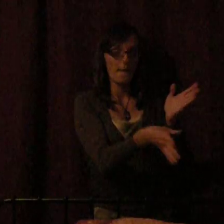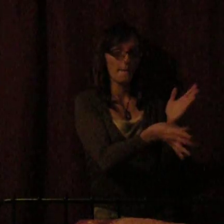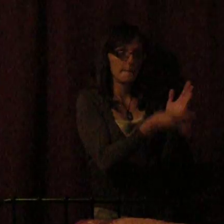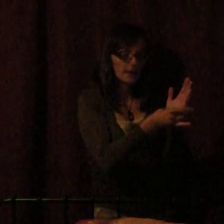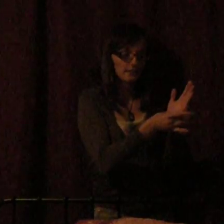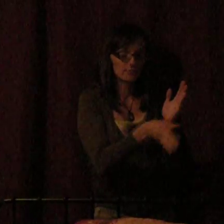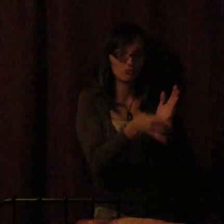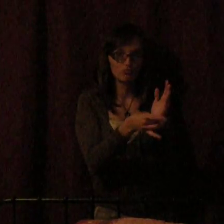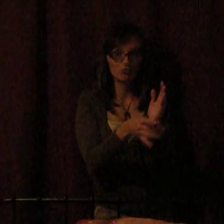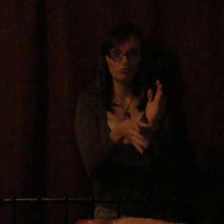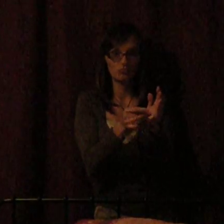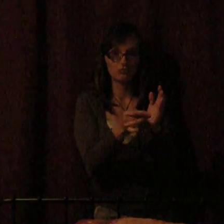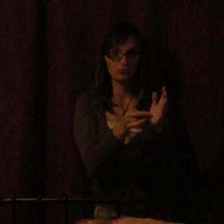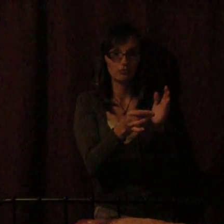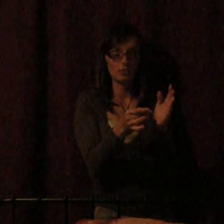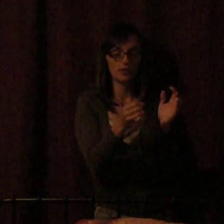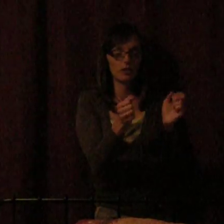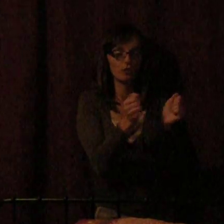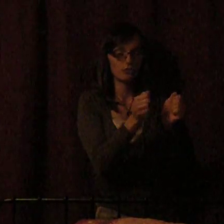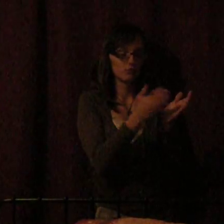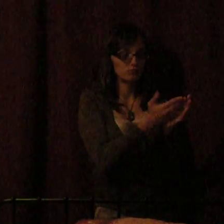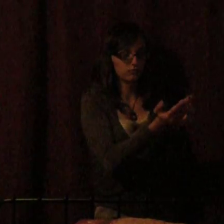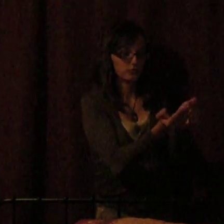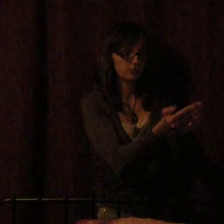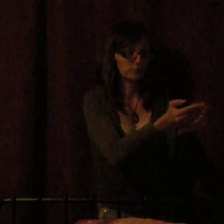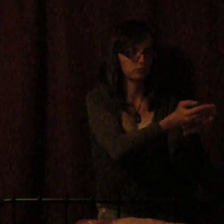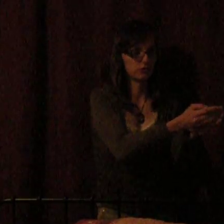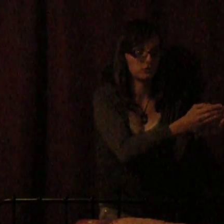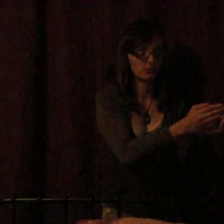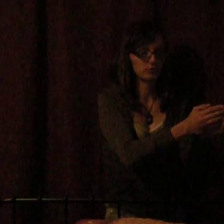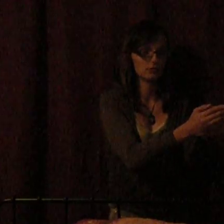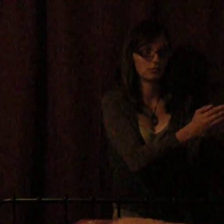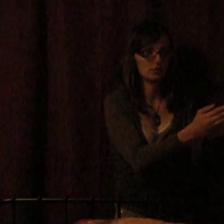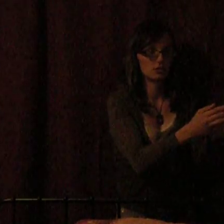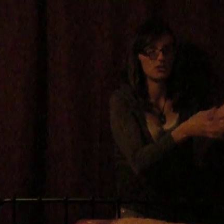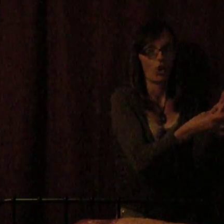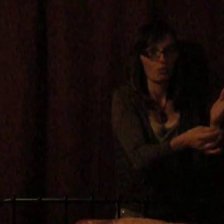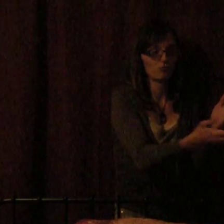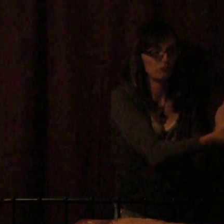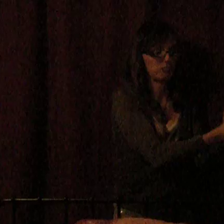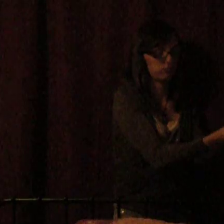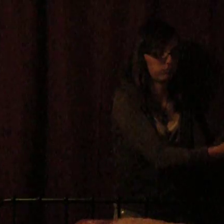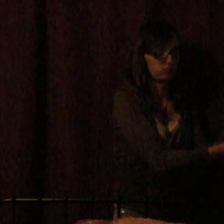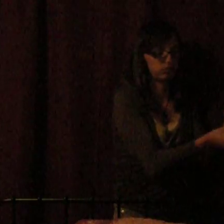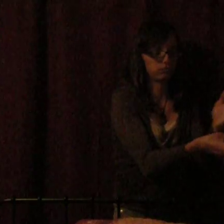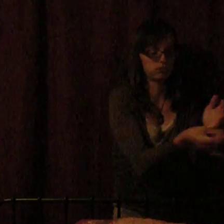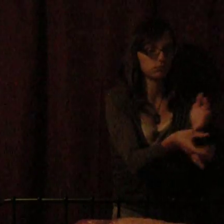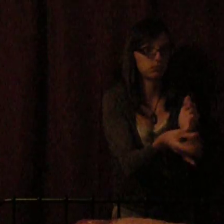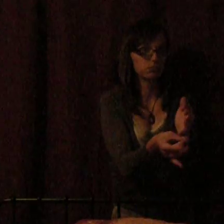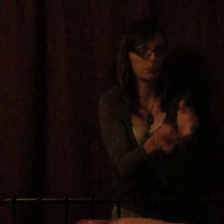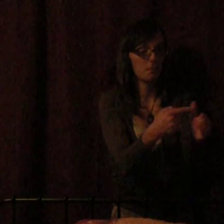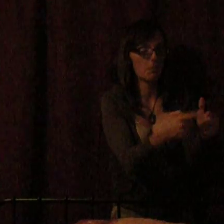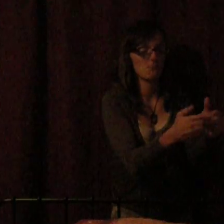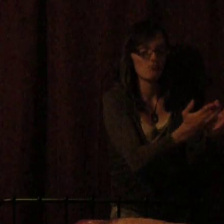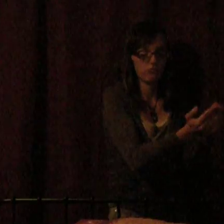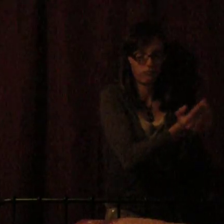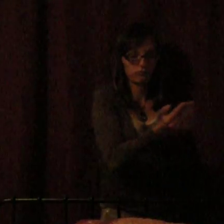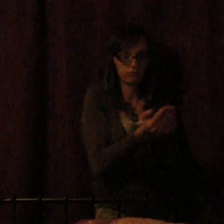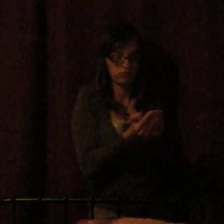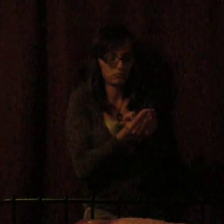soaking up all the grease, collecting on their hulls, and then you just clean them off when they get back to the harbor? Well, Ira,